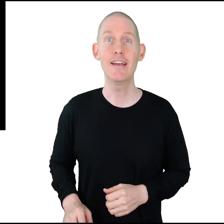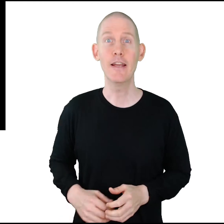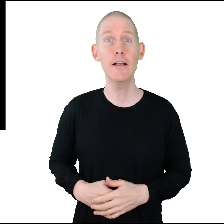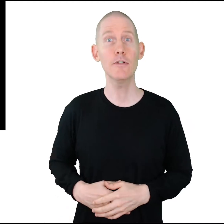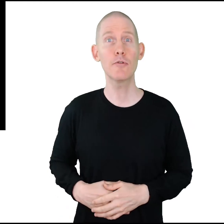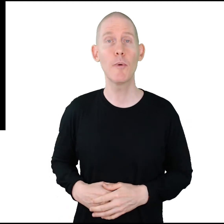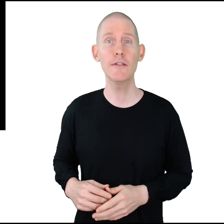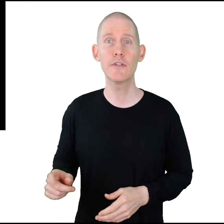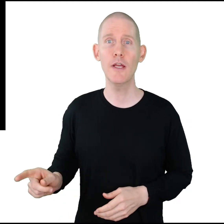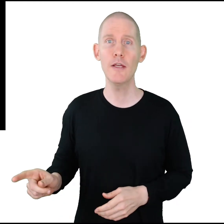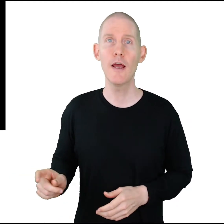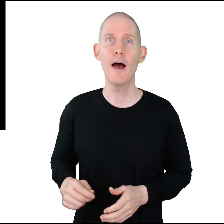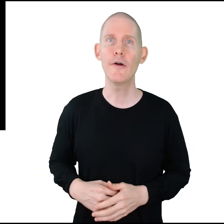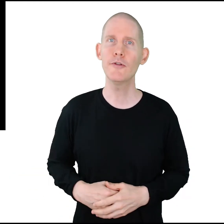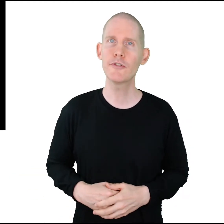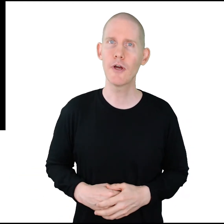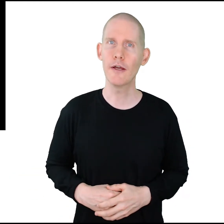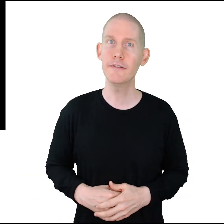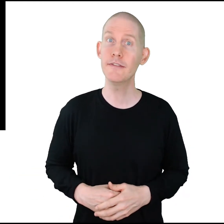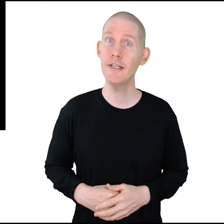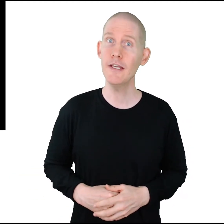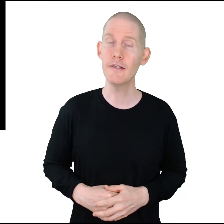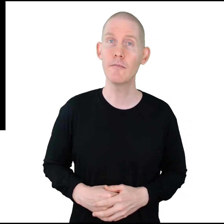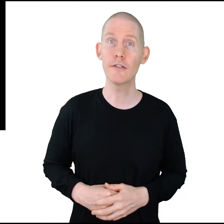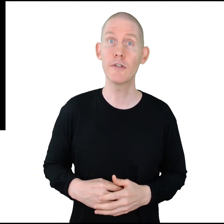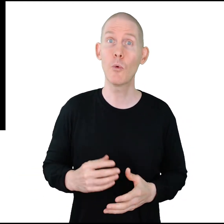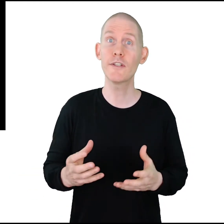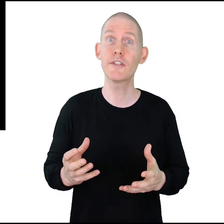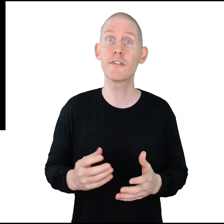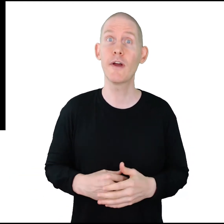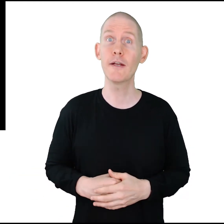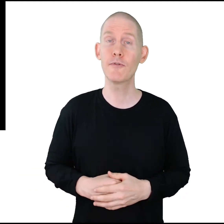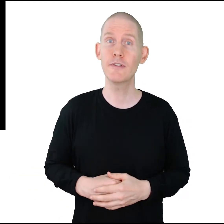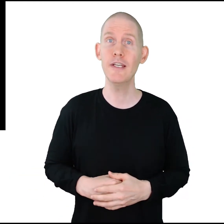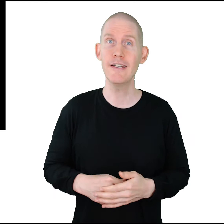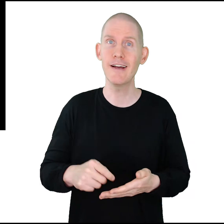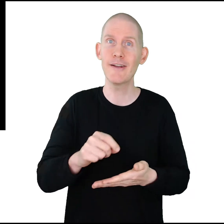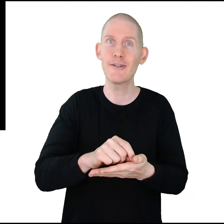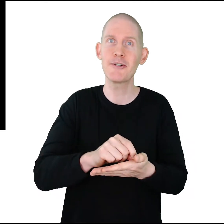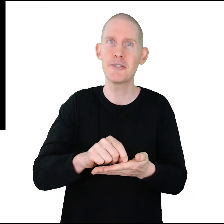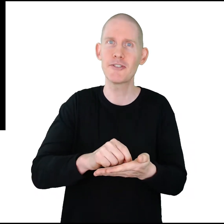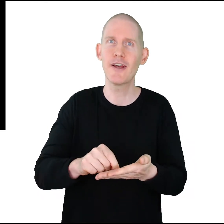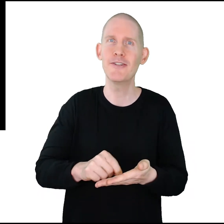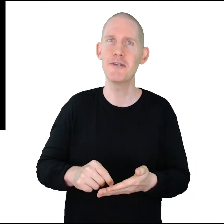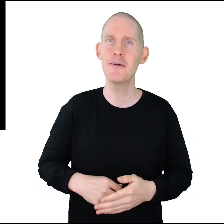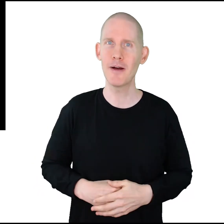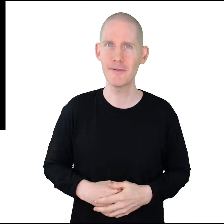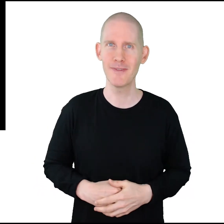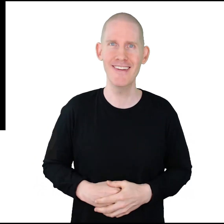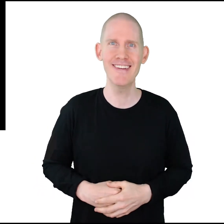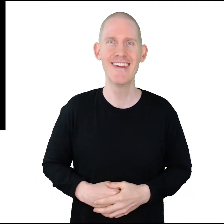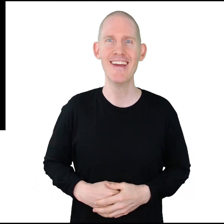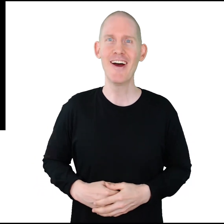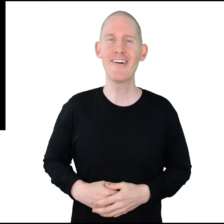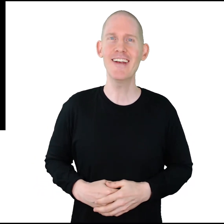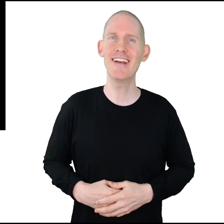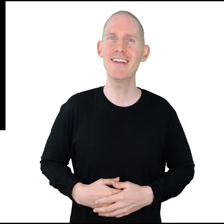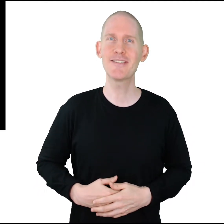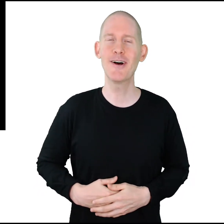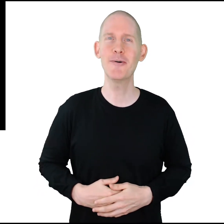In English, we might say, how do you sign T? As in, what is the sign for T? Not like you're going to sign your name on it. All right, in ASL, we'll